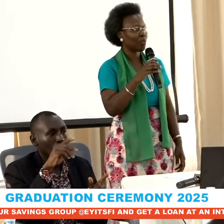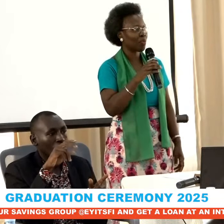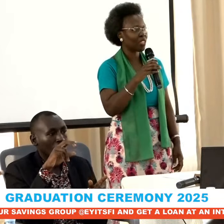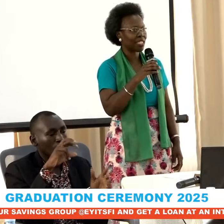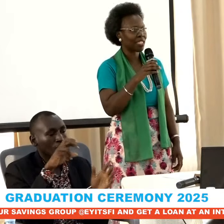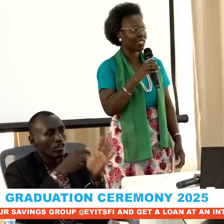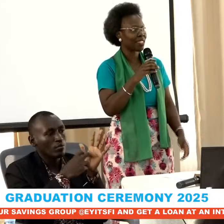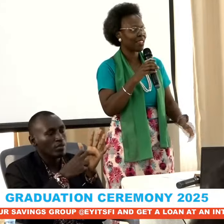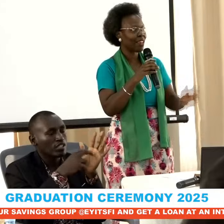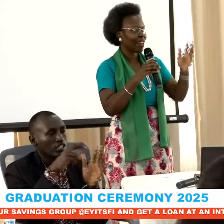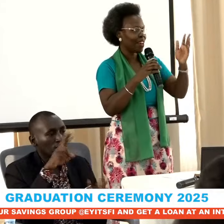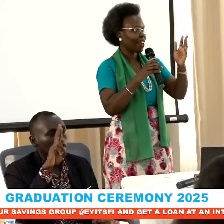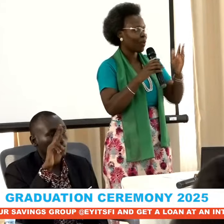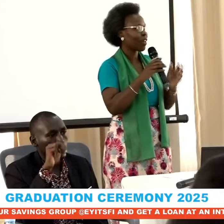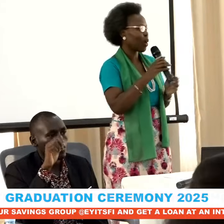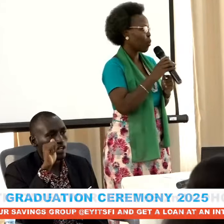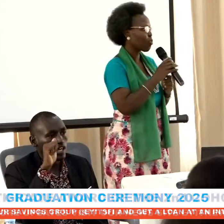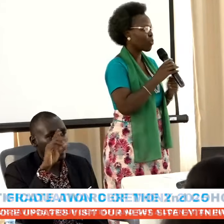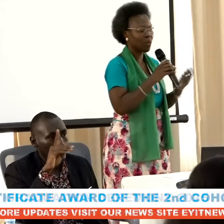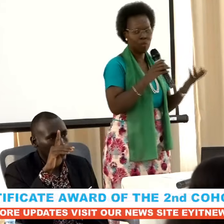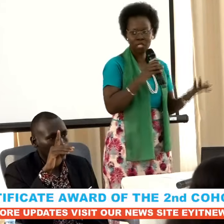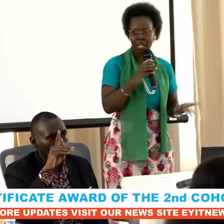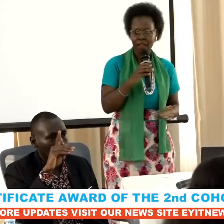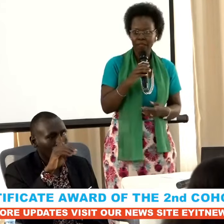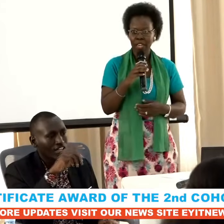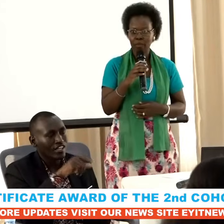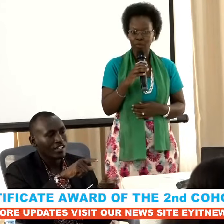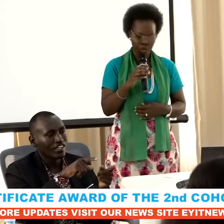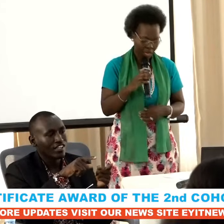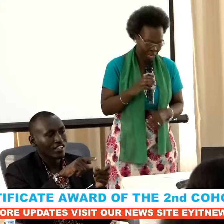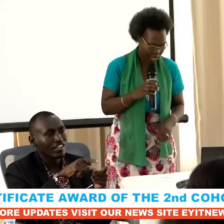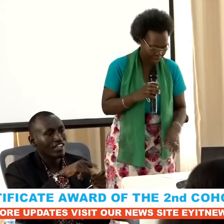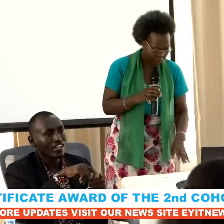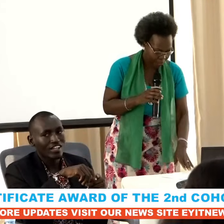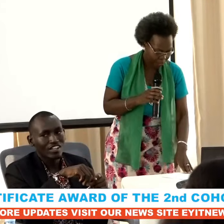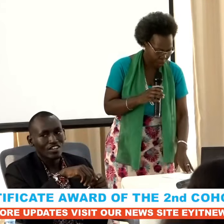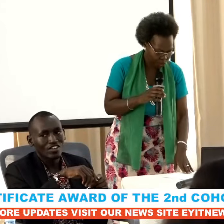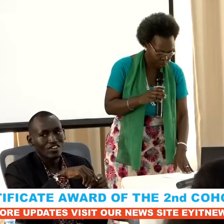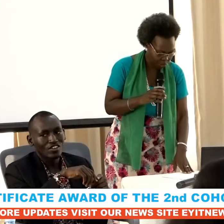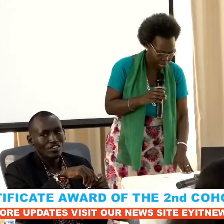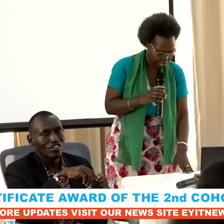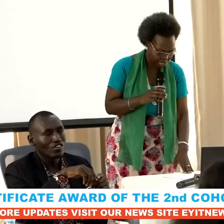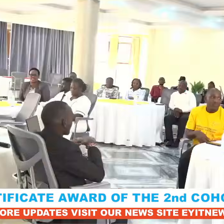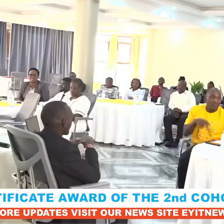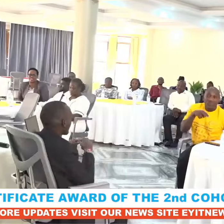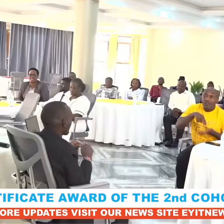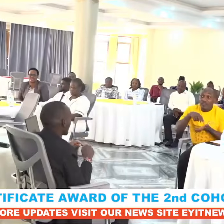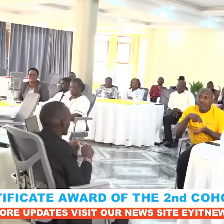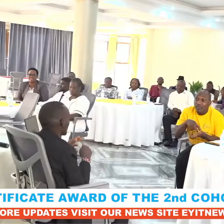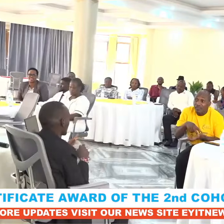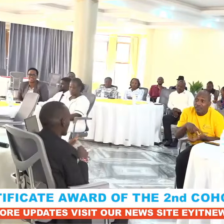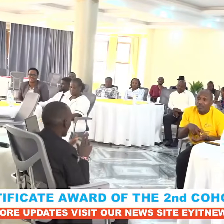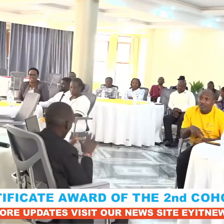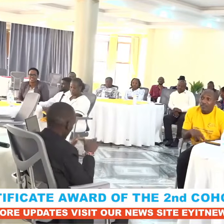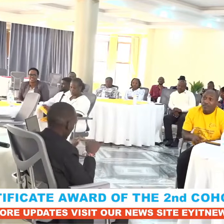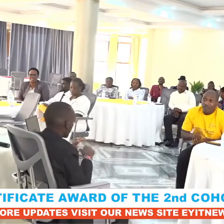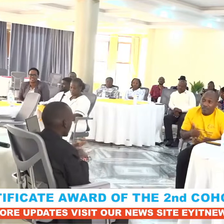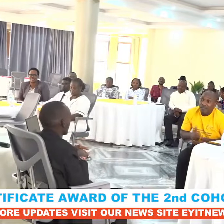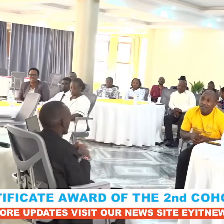your presence. Okay, I hope we shall have time to get them recognized if they have not yet